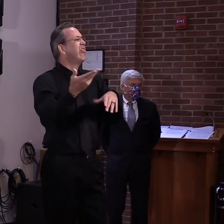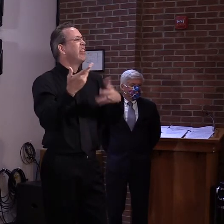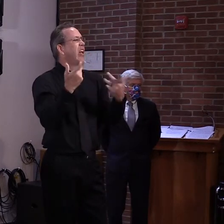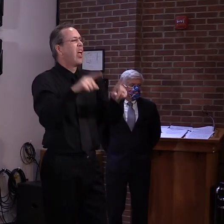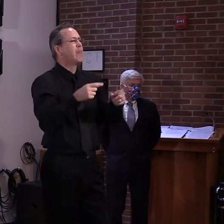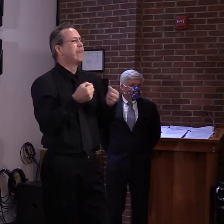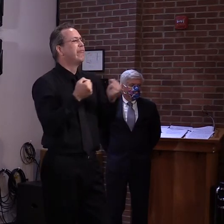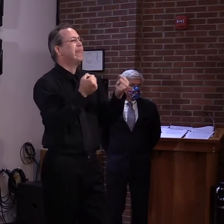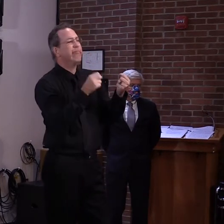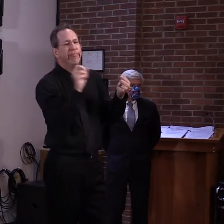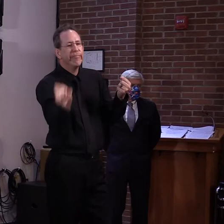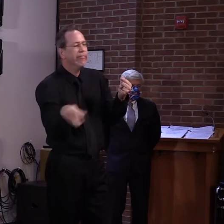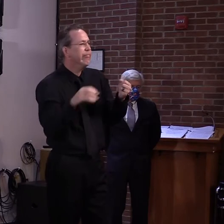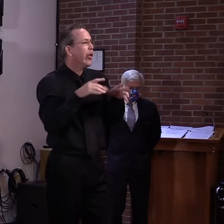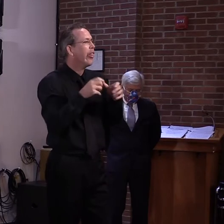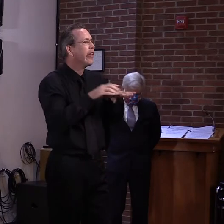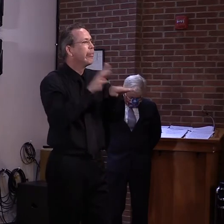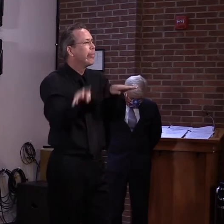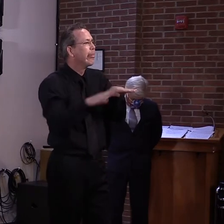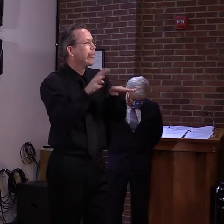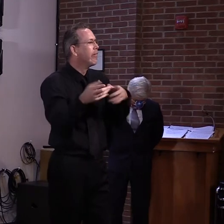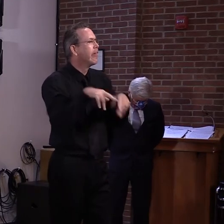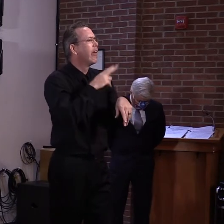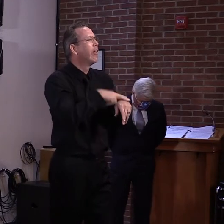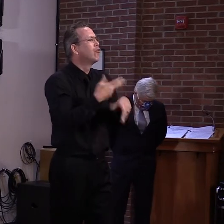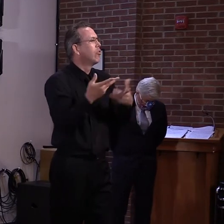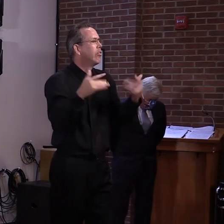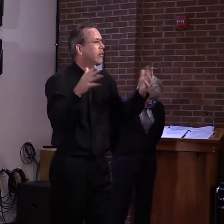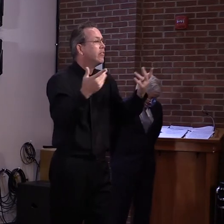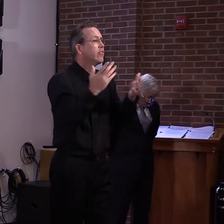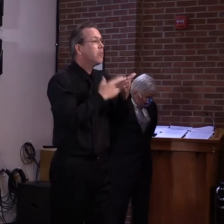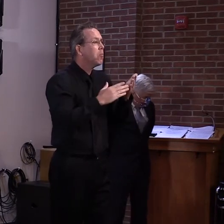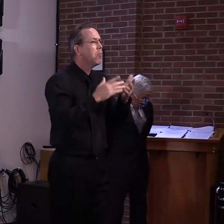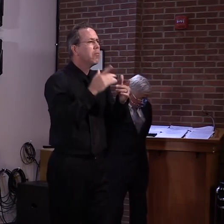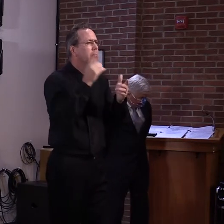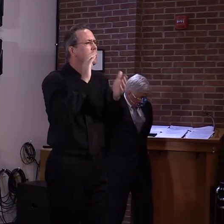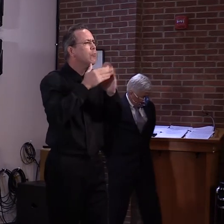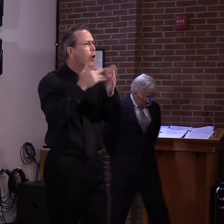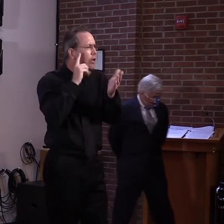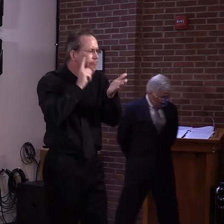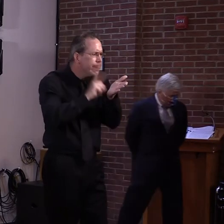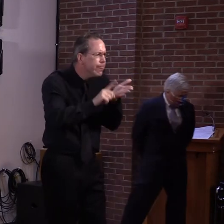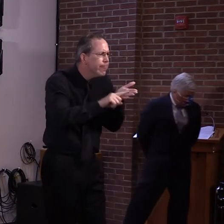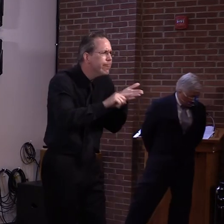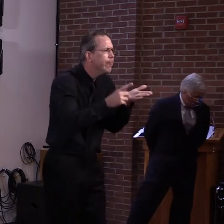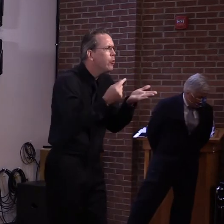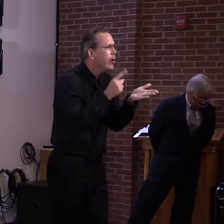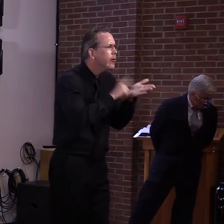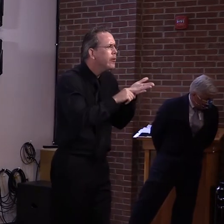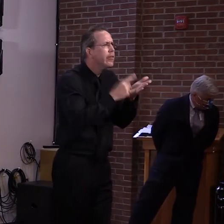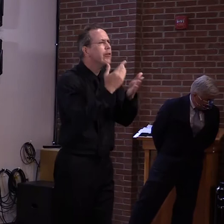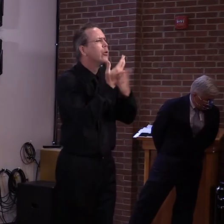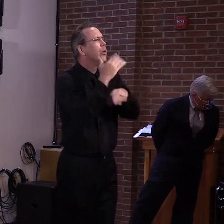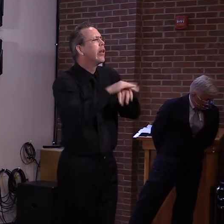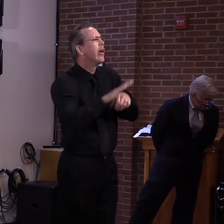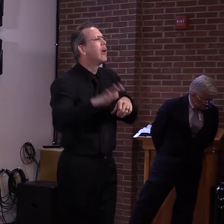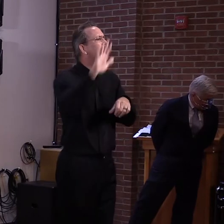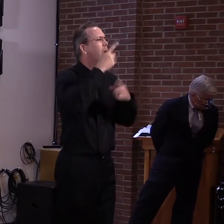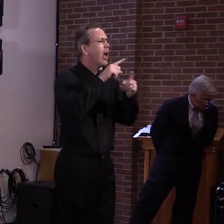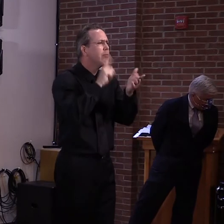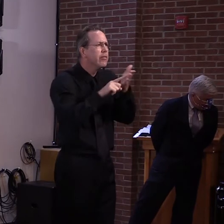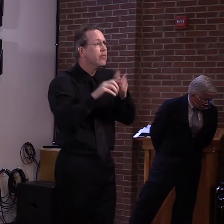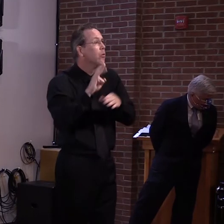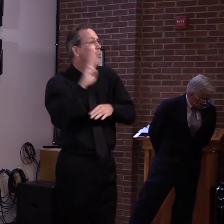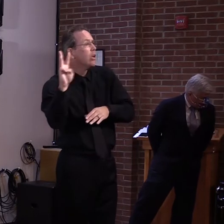done in a number of communities across the Midwest and Northeast that show that particularly in fall during